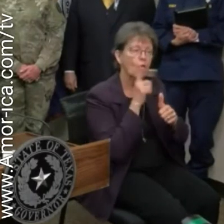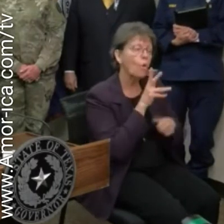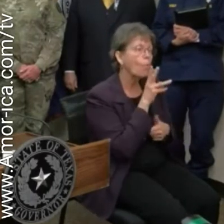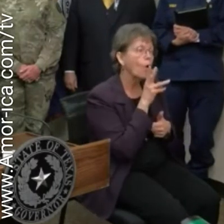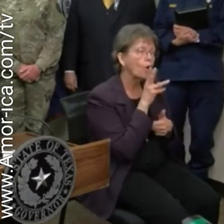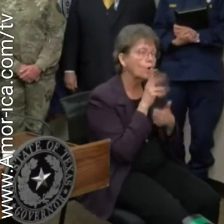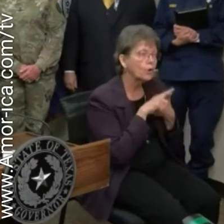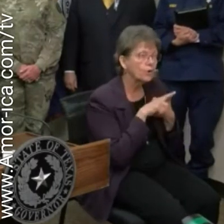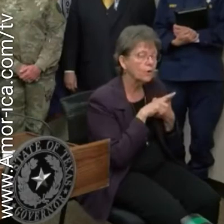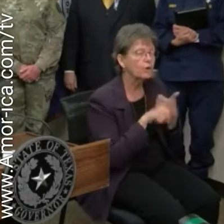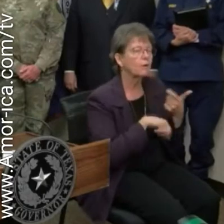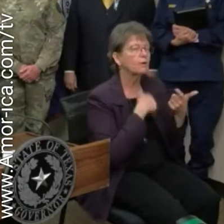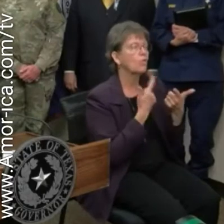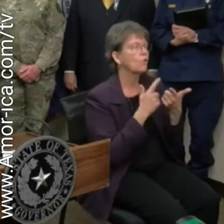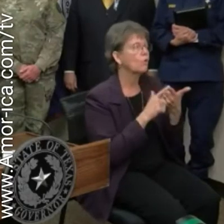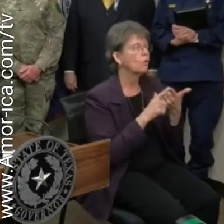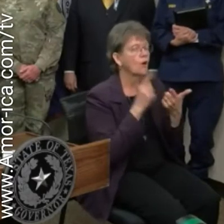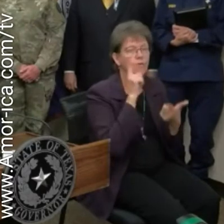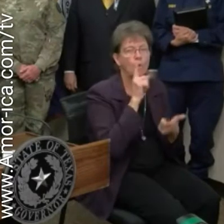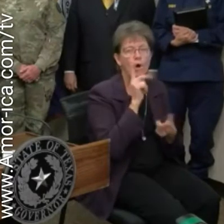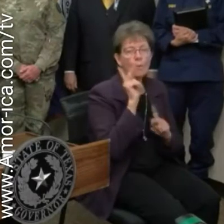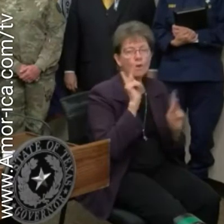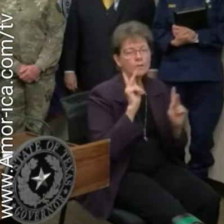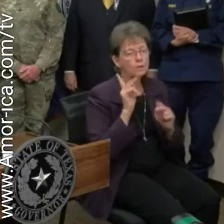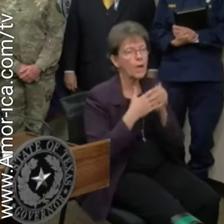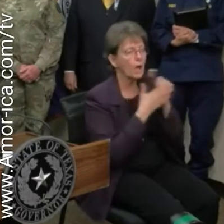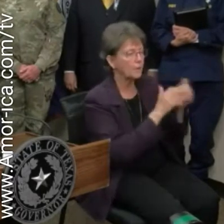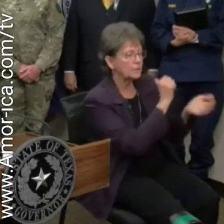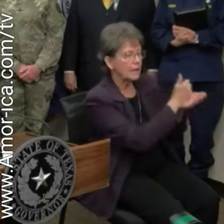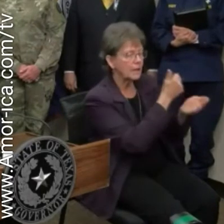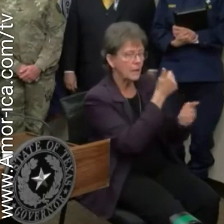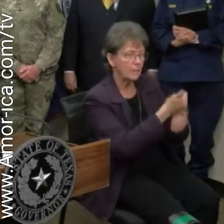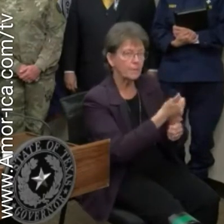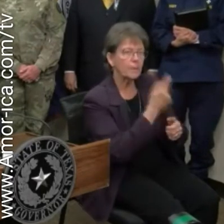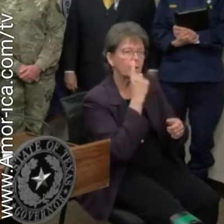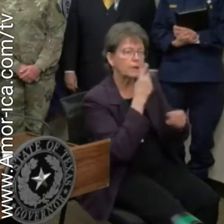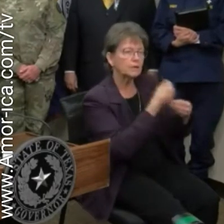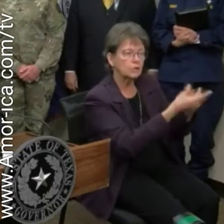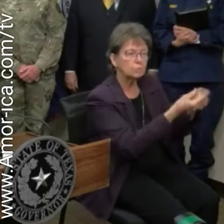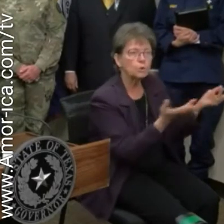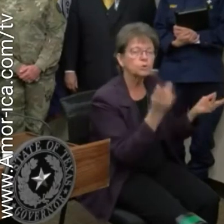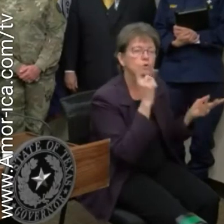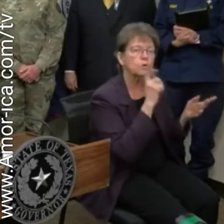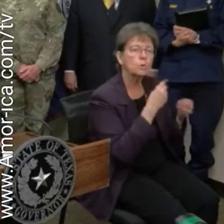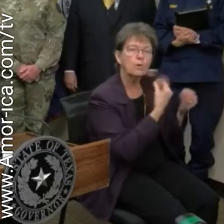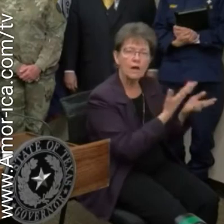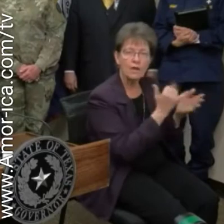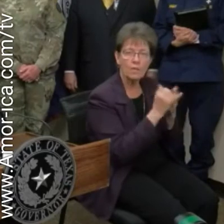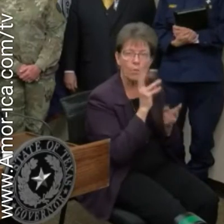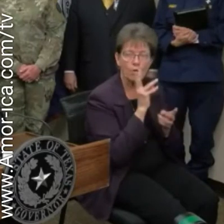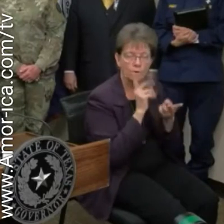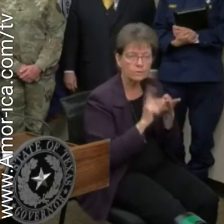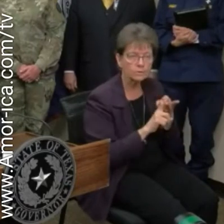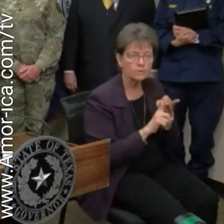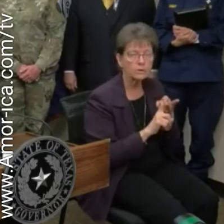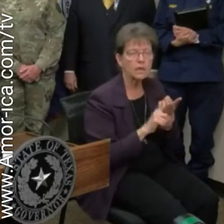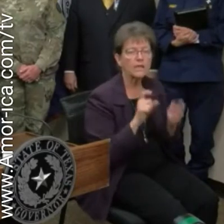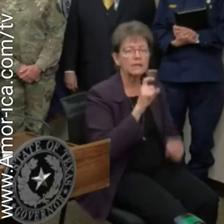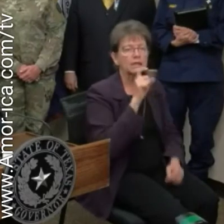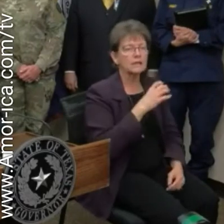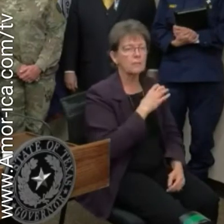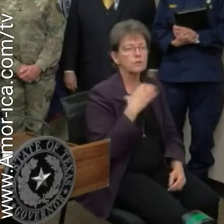water. Another is for personnel to help set up points of distribution to provide that water. The